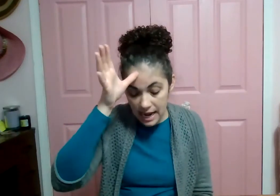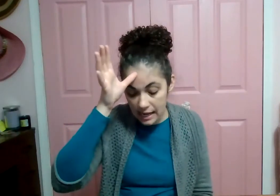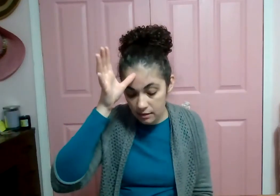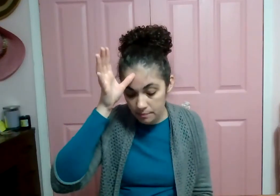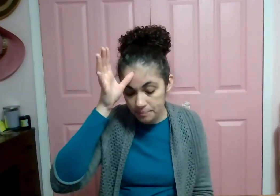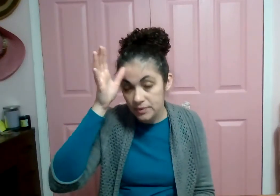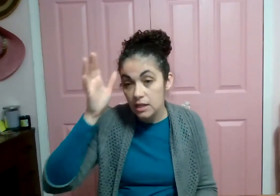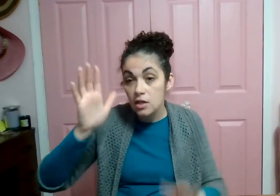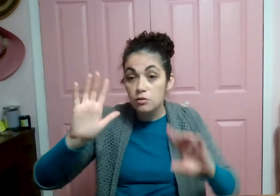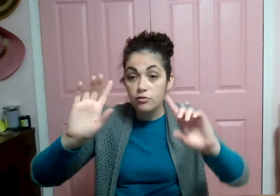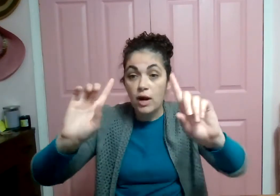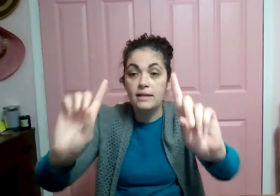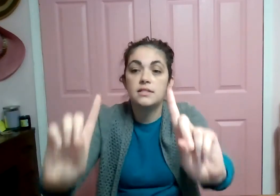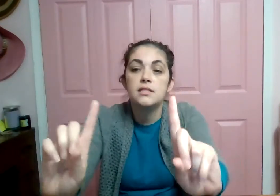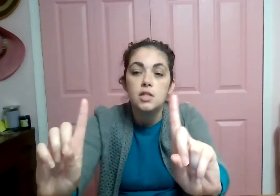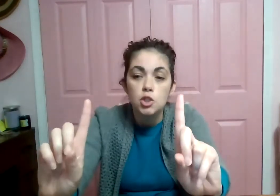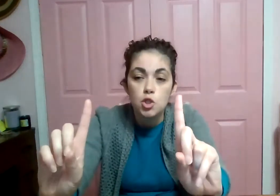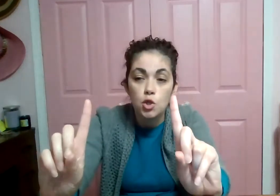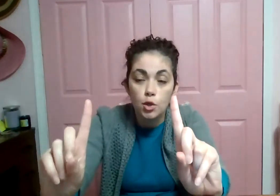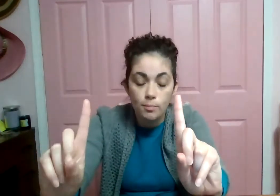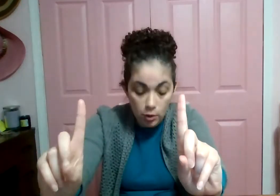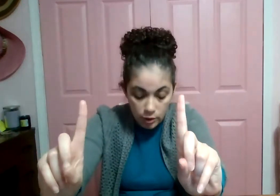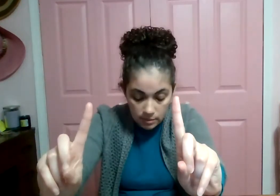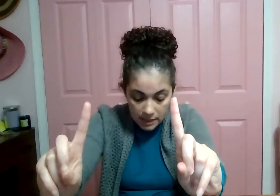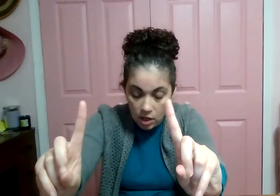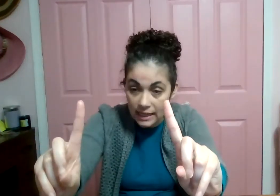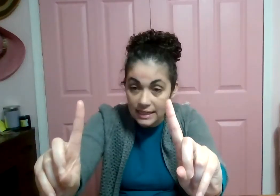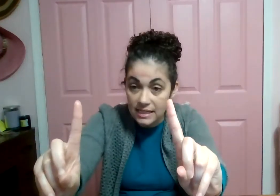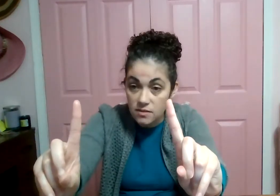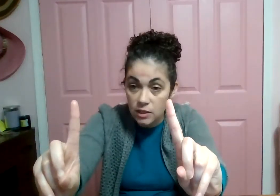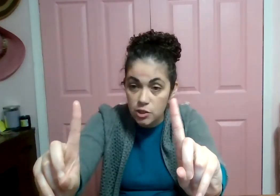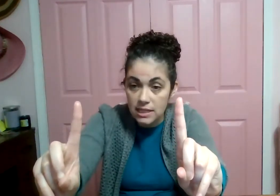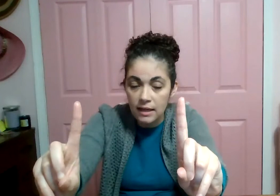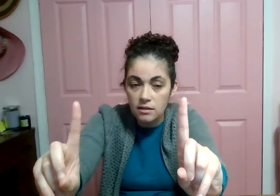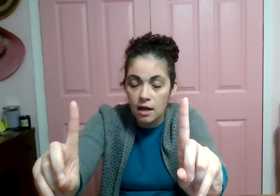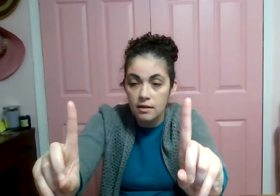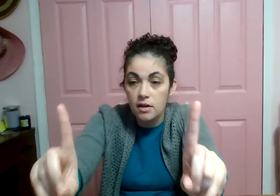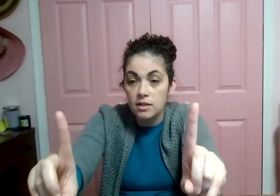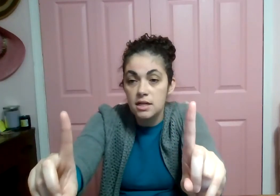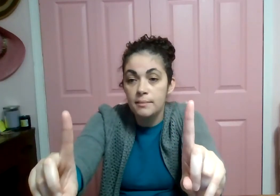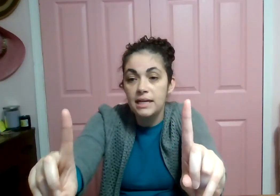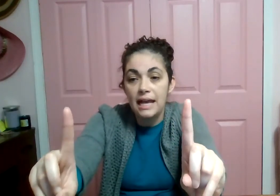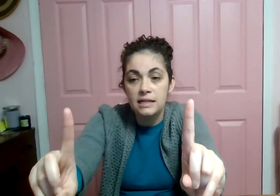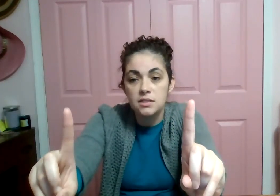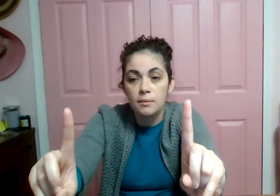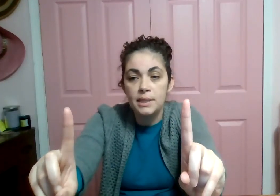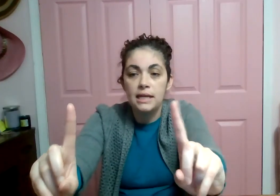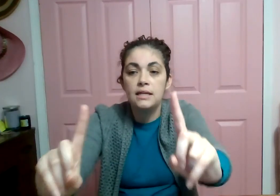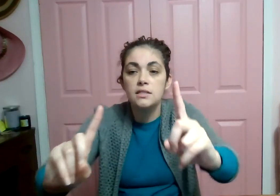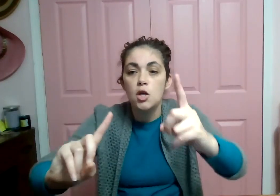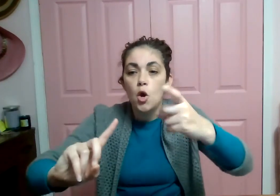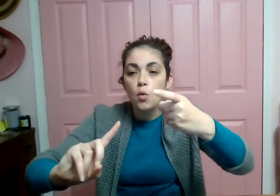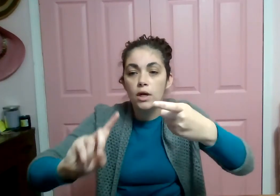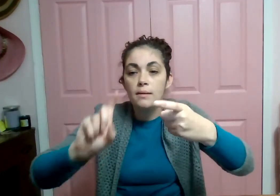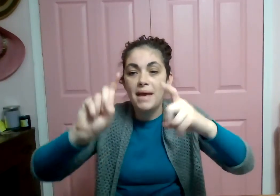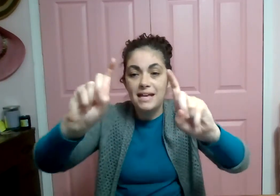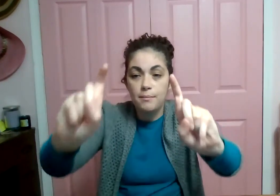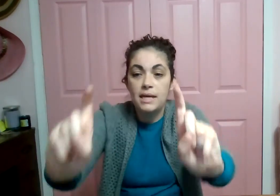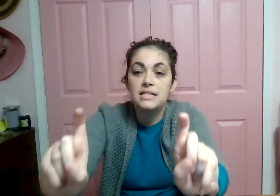dad, friend. So they're both going to be our index fingers again, non-dominant and dominant hand. We're going to make them